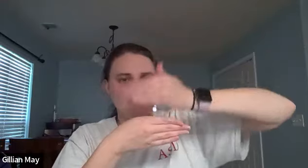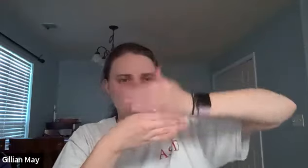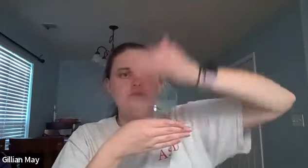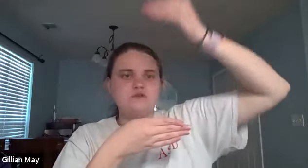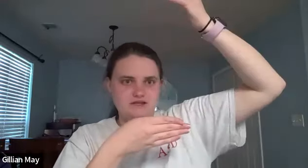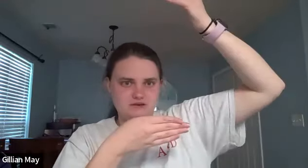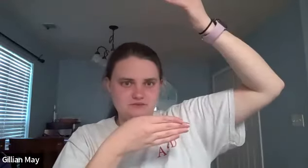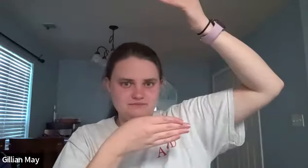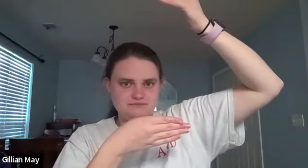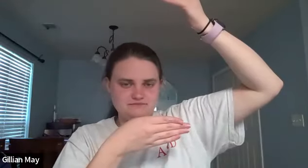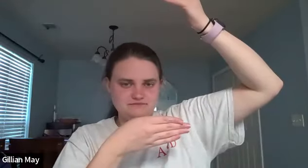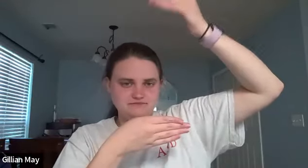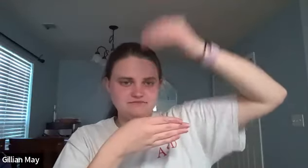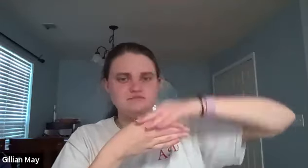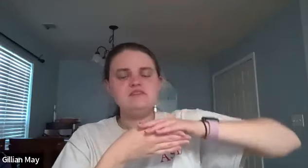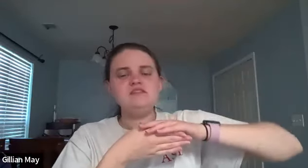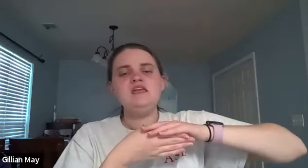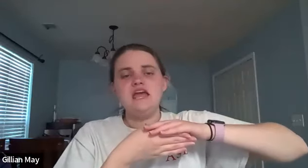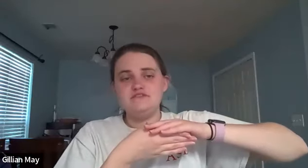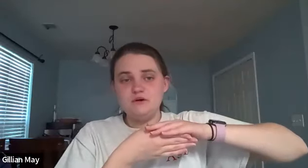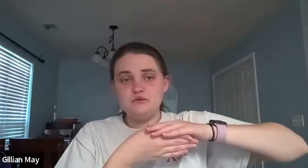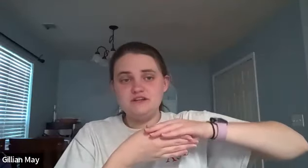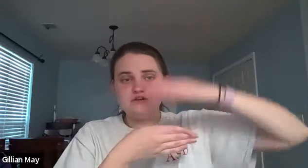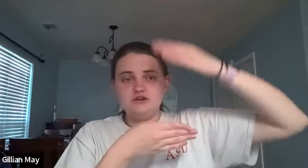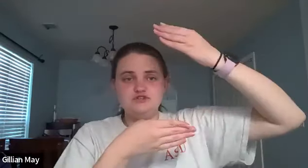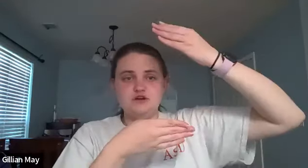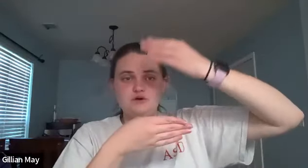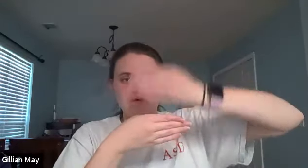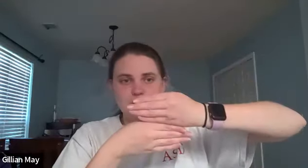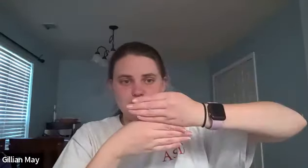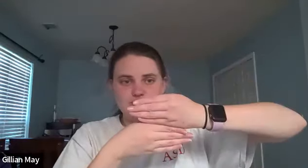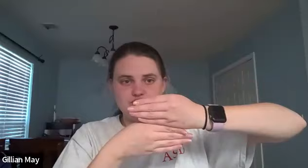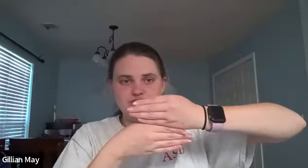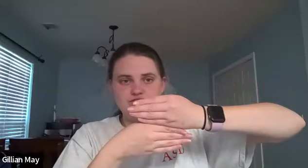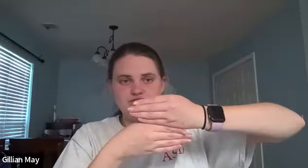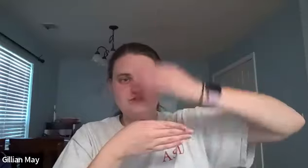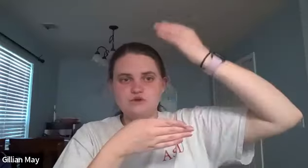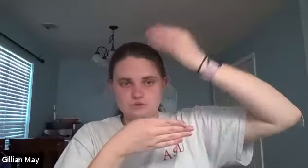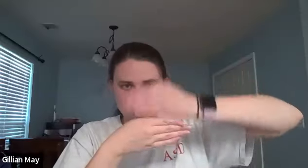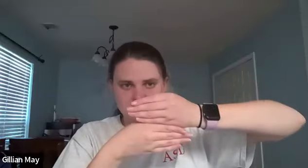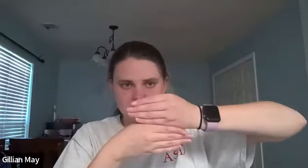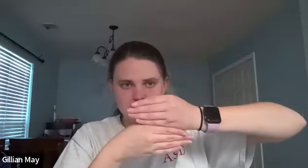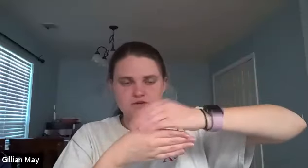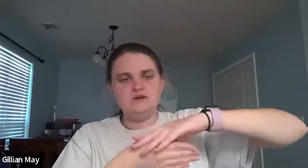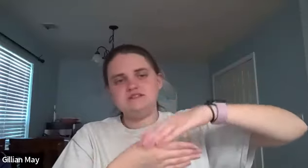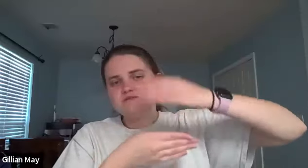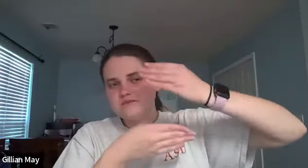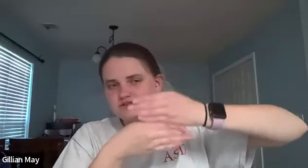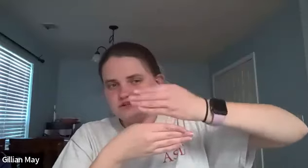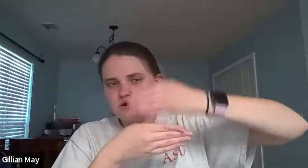So open the window. If you want the window closed, you go close. So close the window. Sometimes you can